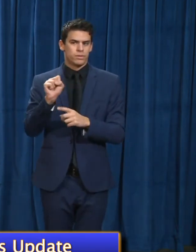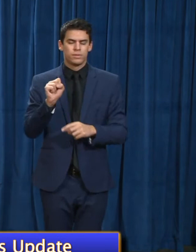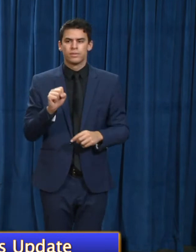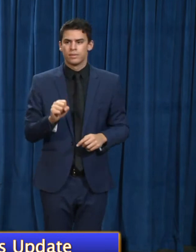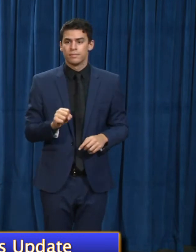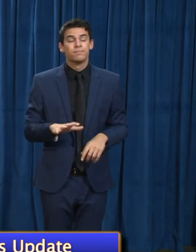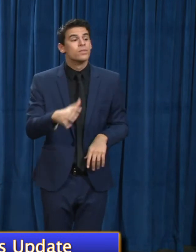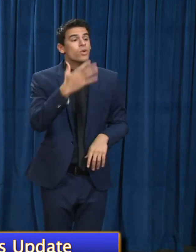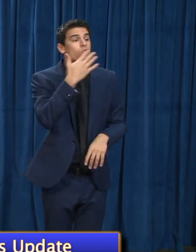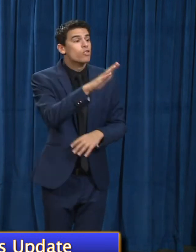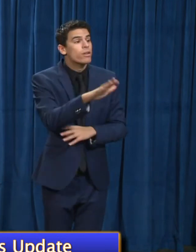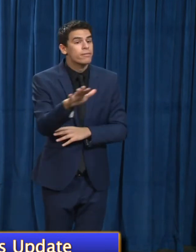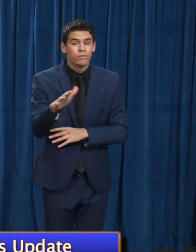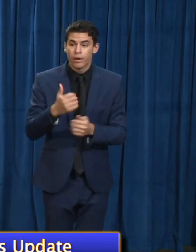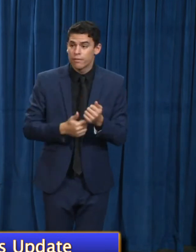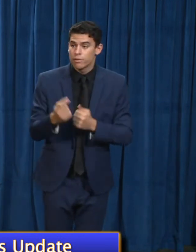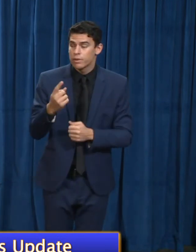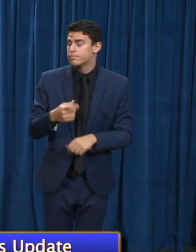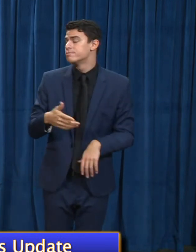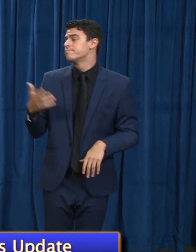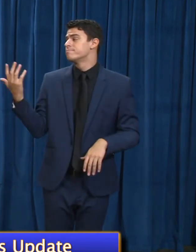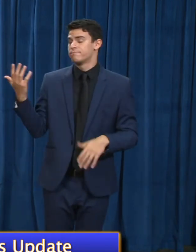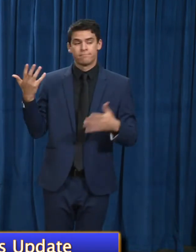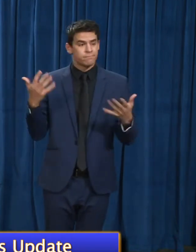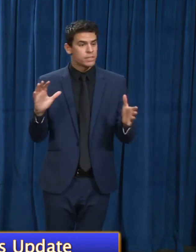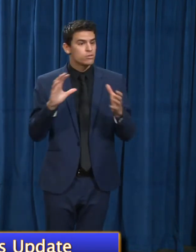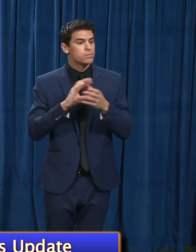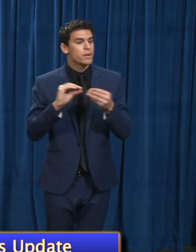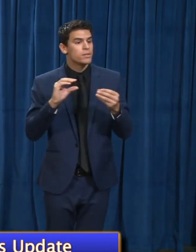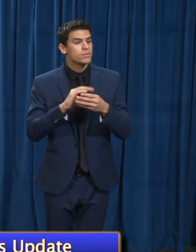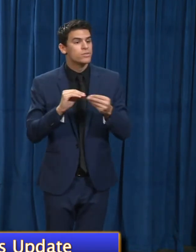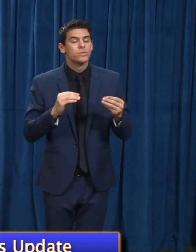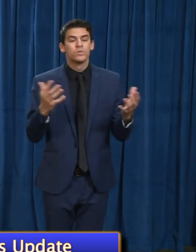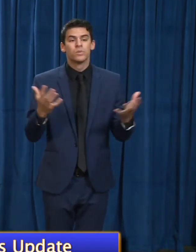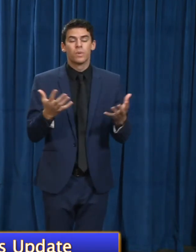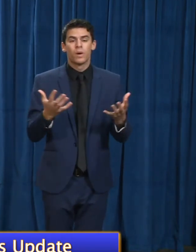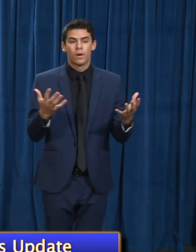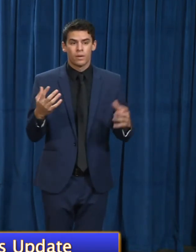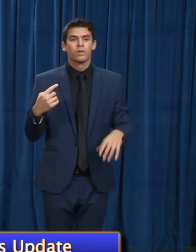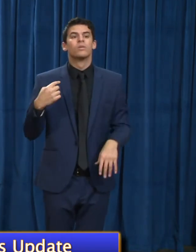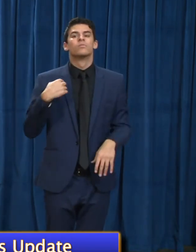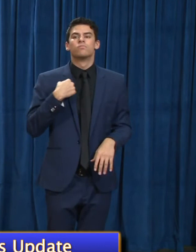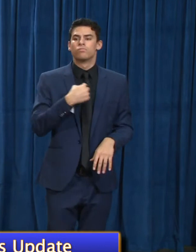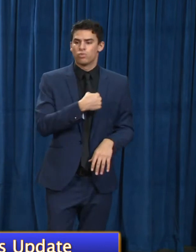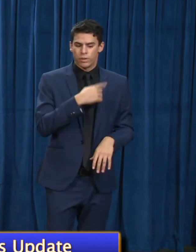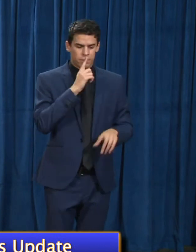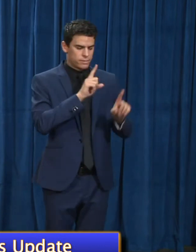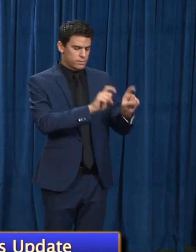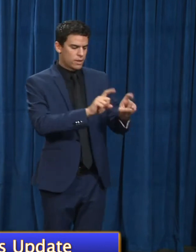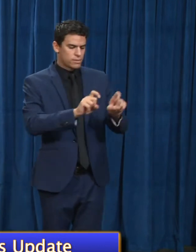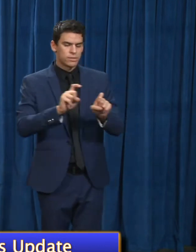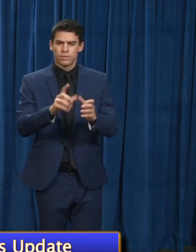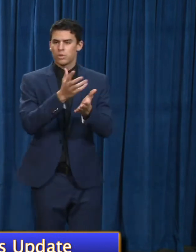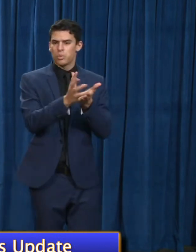Good afternoon, everyone. As Mayor Deming mentioned, we have been sampling for